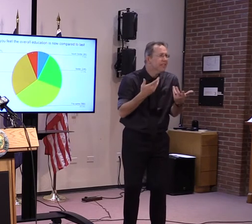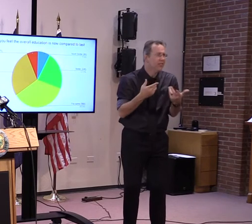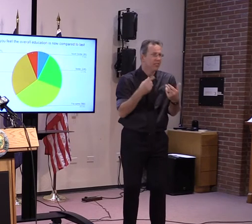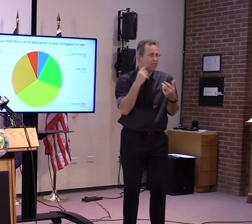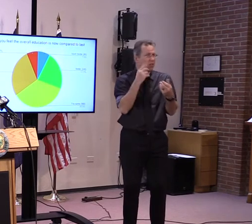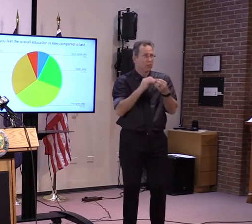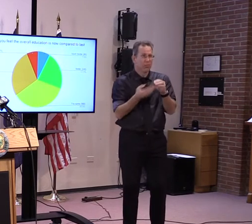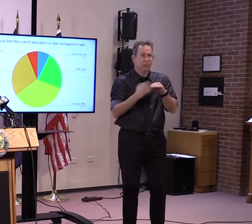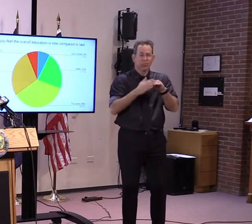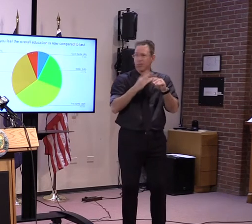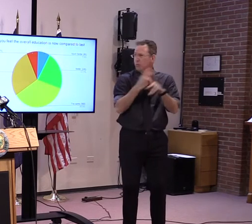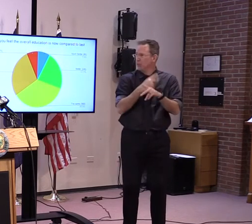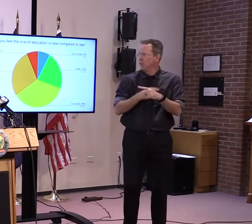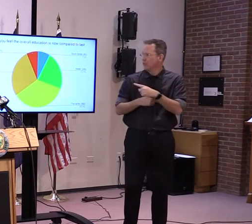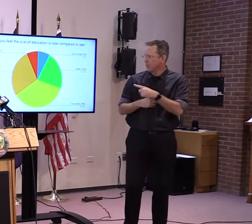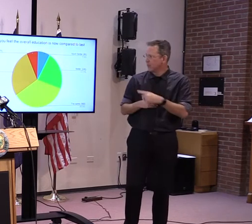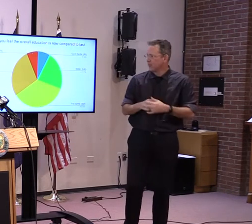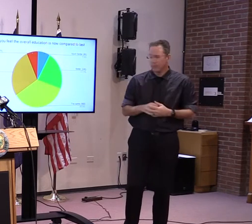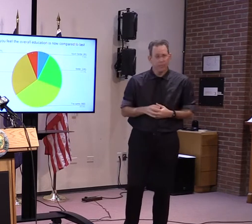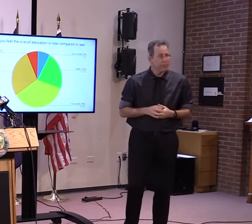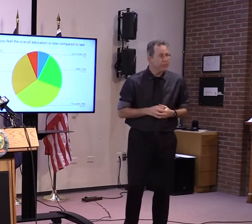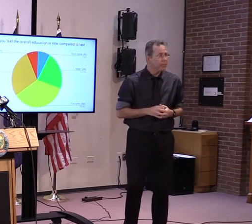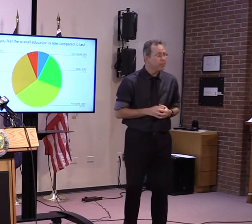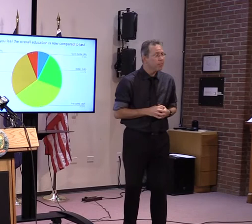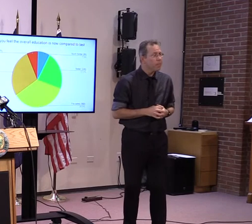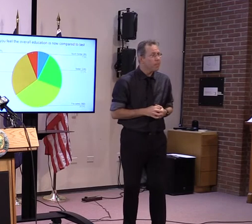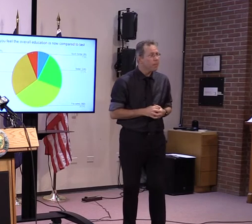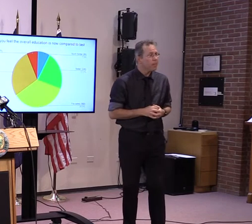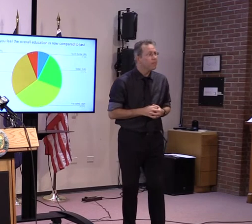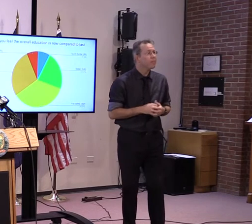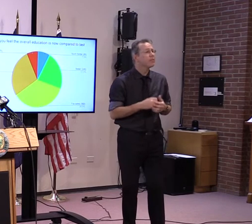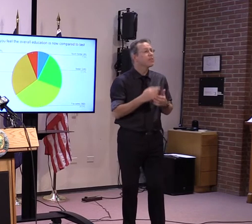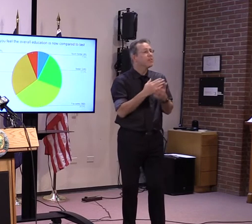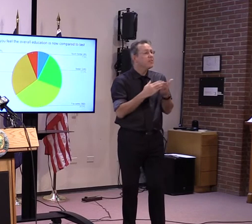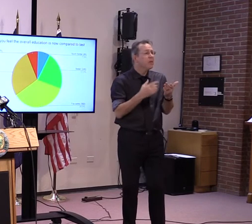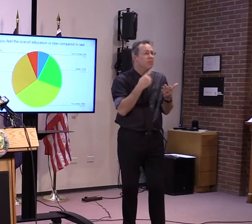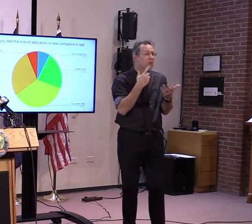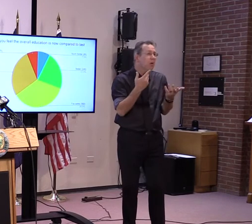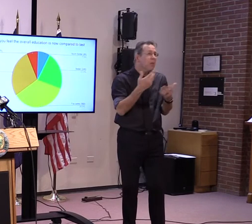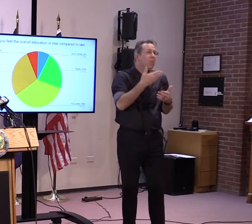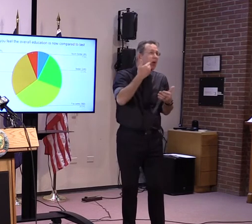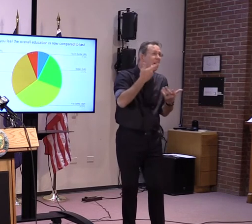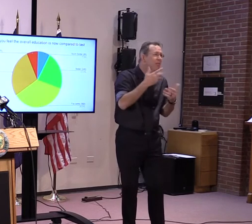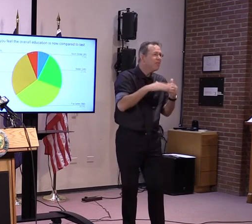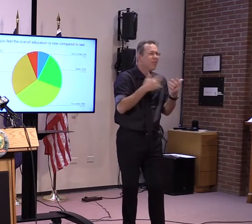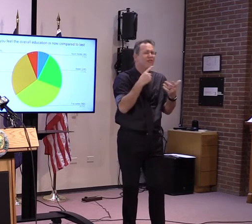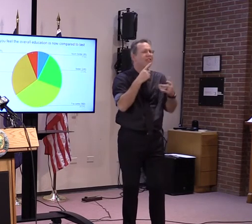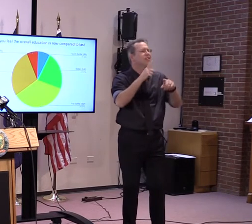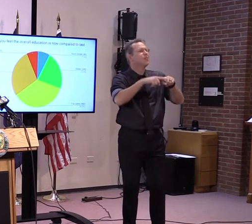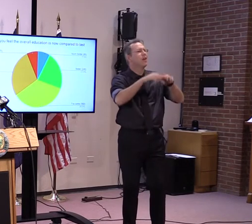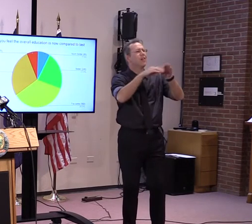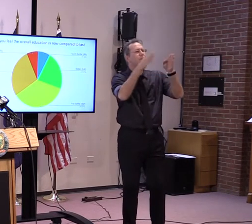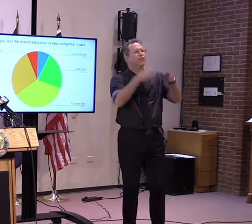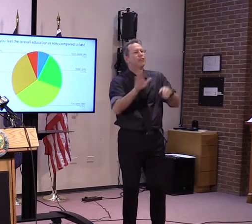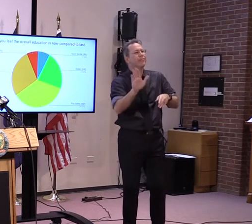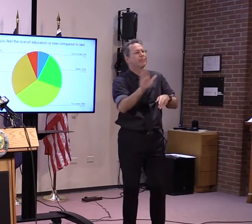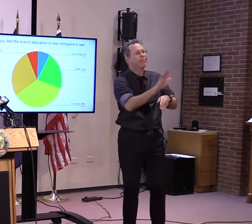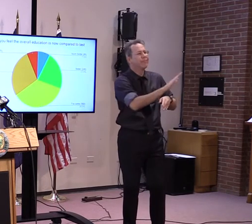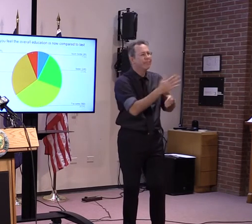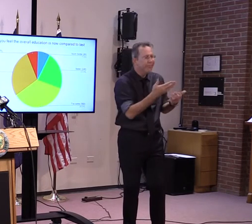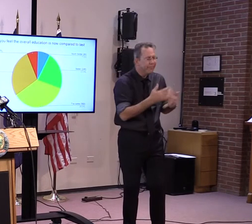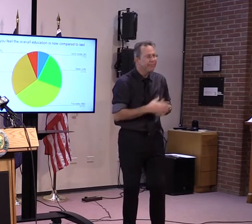saying that it's worse or much worse than people saying that it's better, and there are people that are saying it's the same. And obviously we want things to be the same,